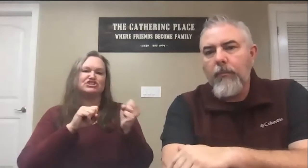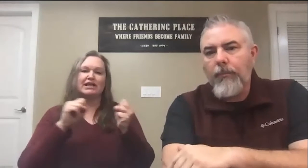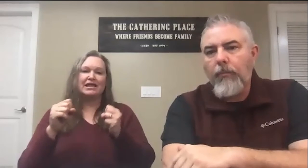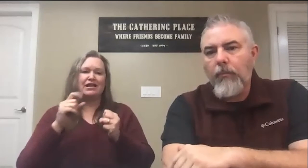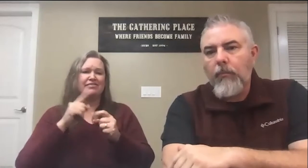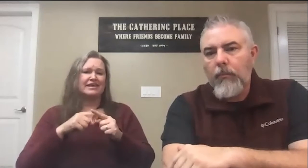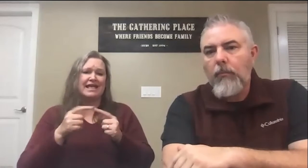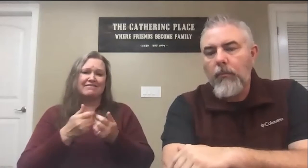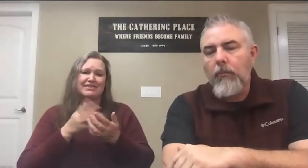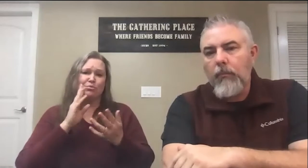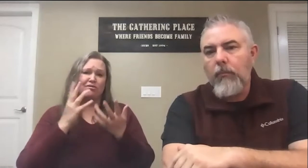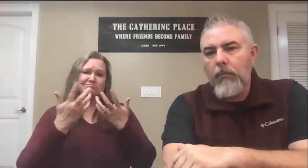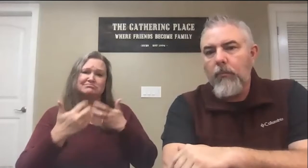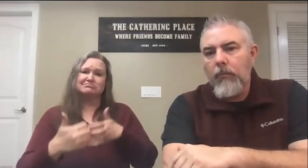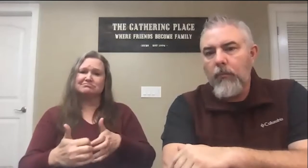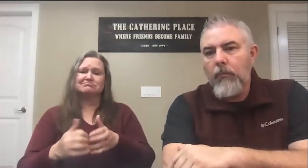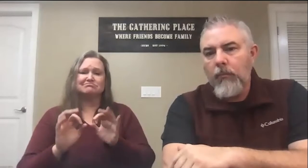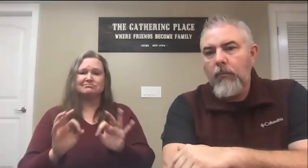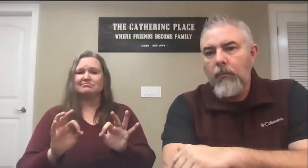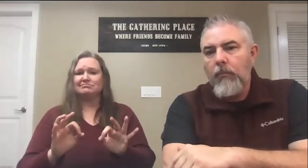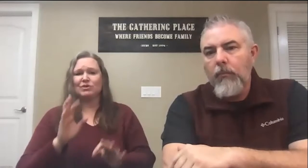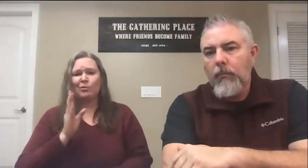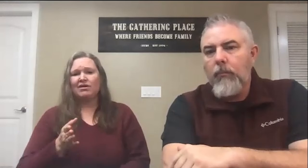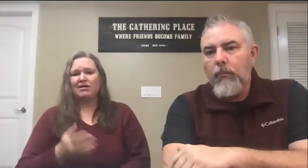Be your husband's cheerleader. And everything will work itself out.